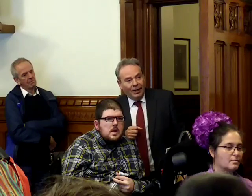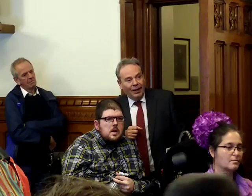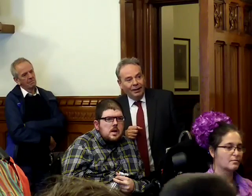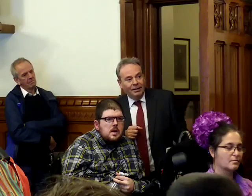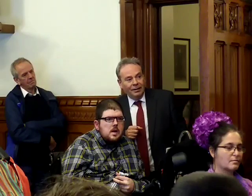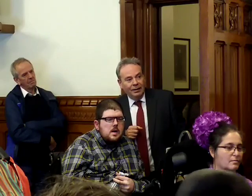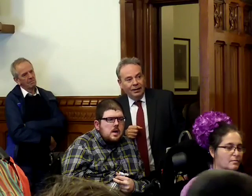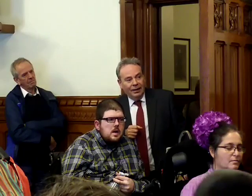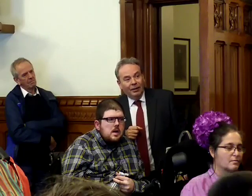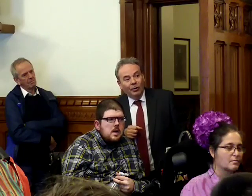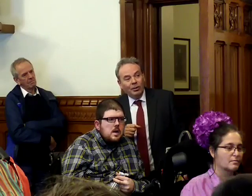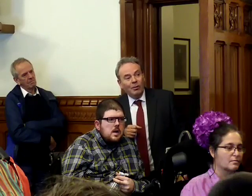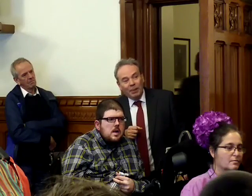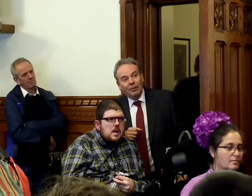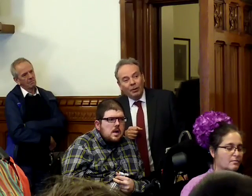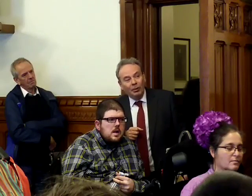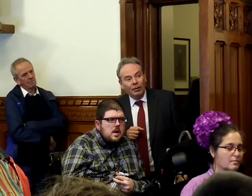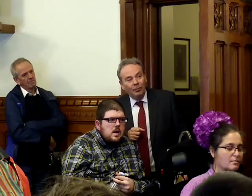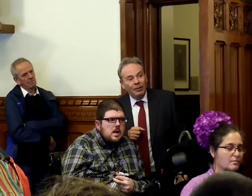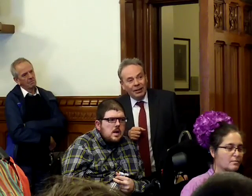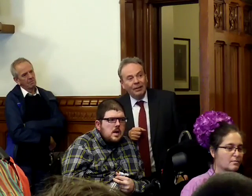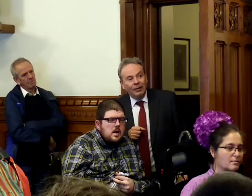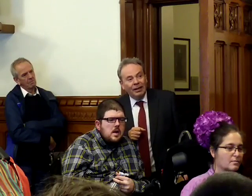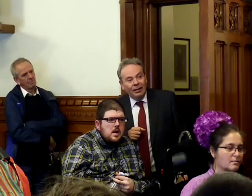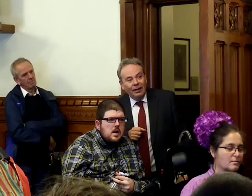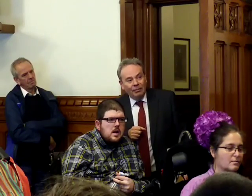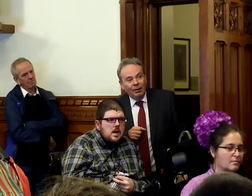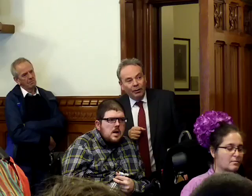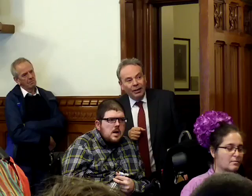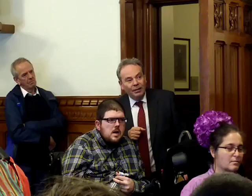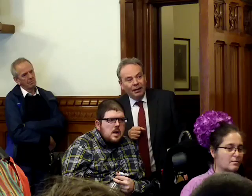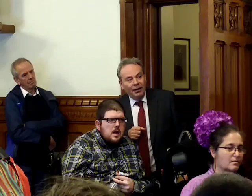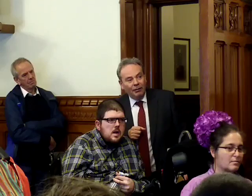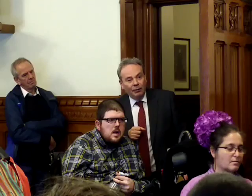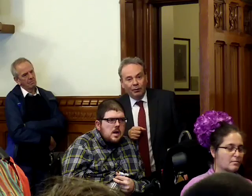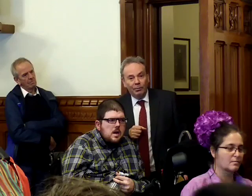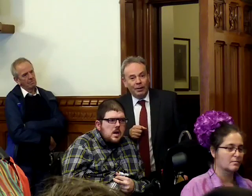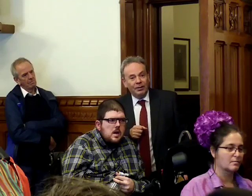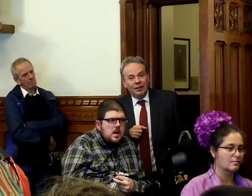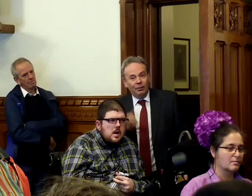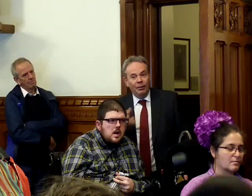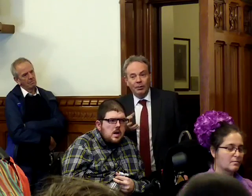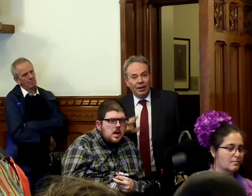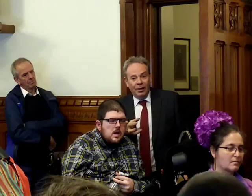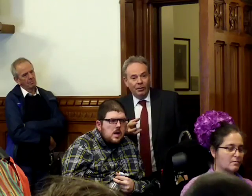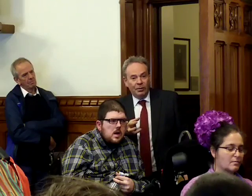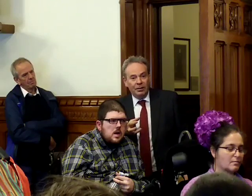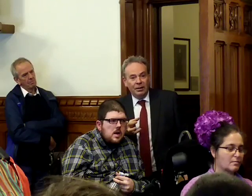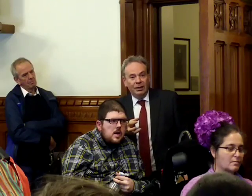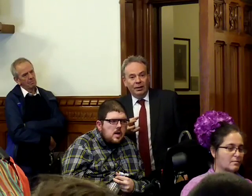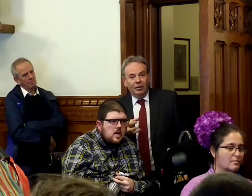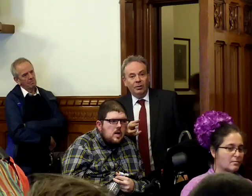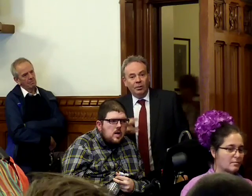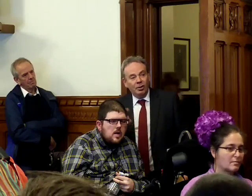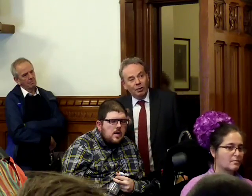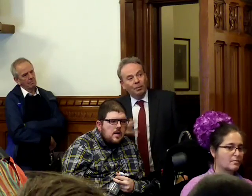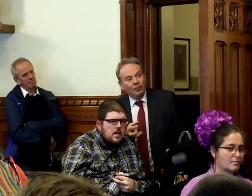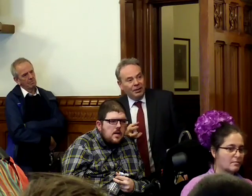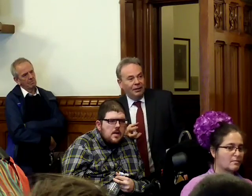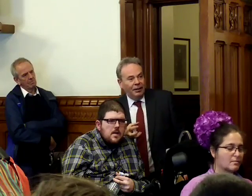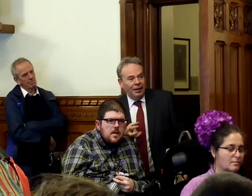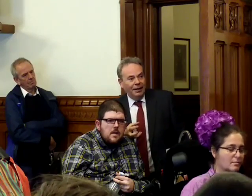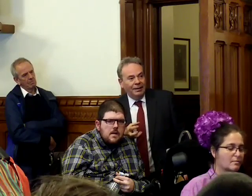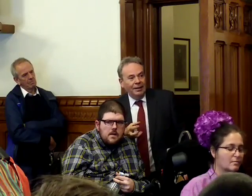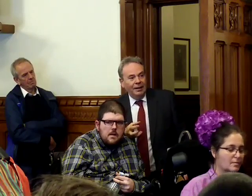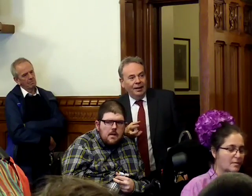such a powerful case. And there are also people who don't receive any money from the Independent Living Fund because the fund was closed, who